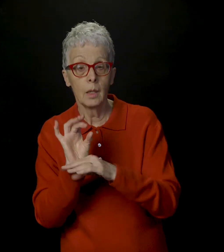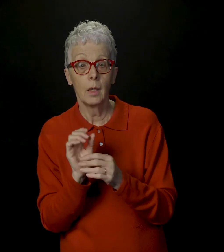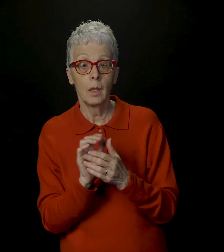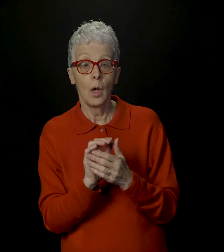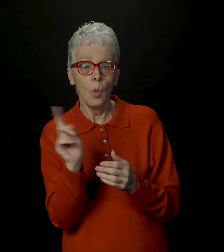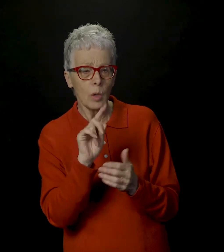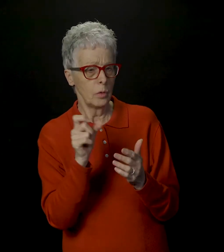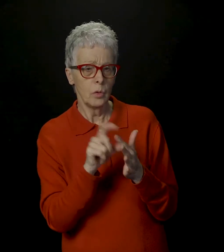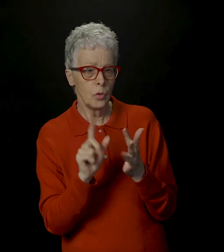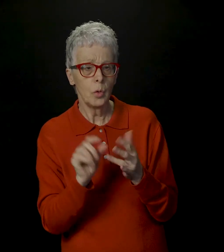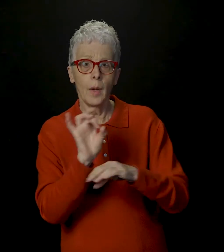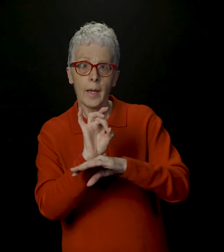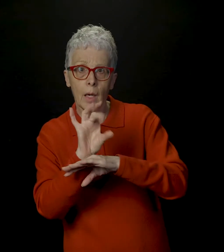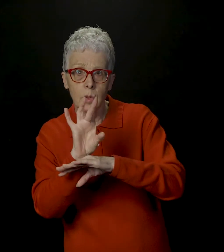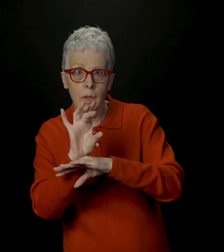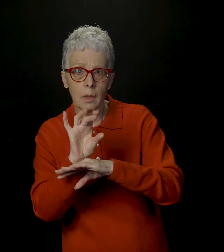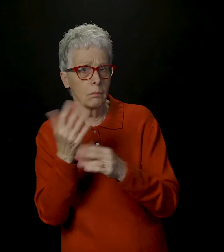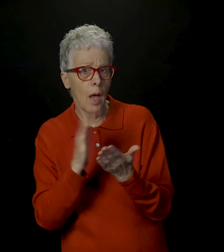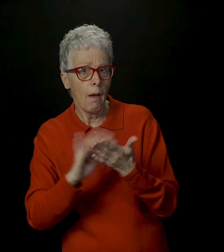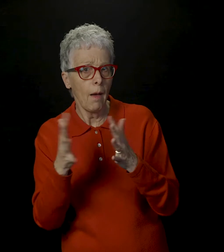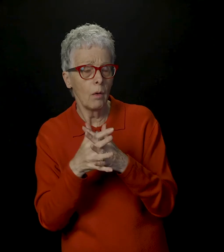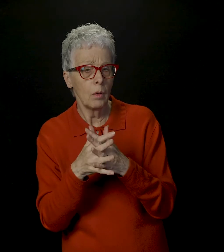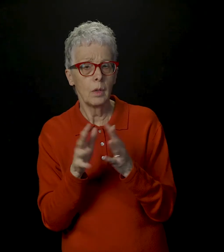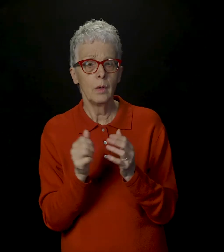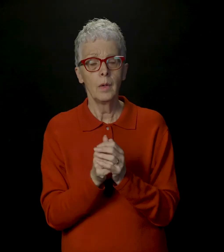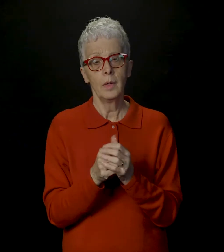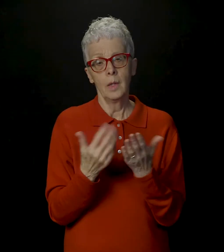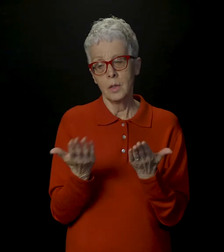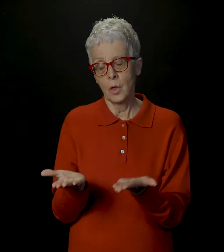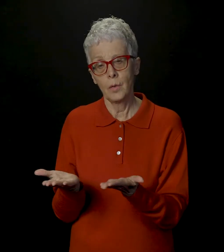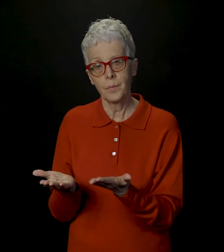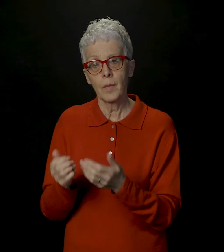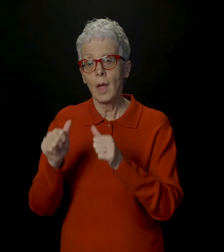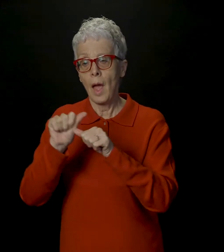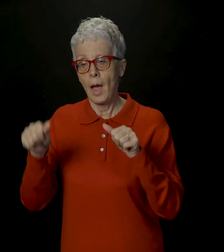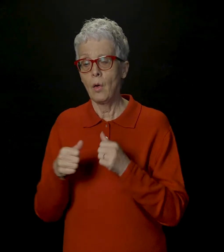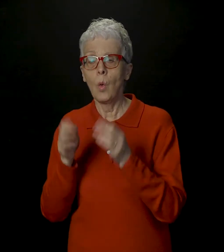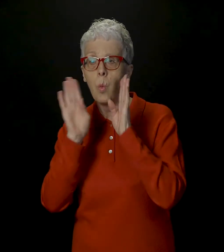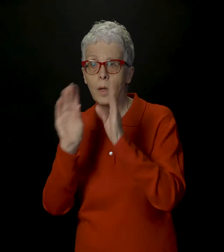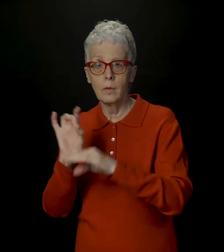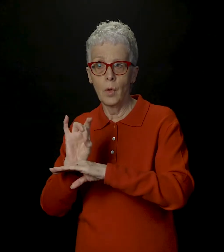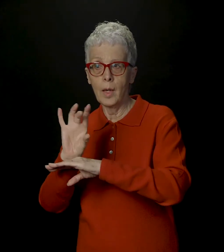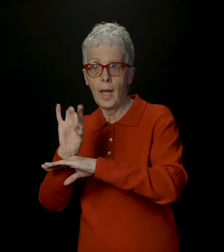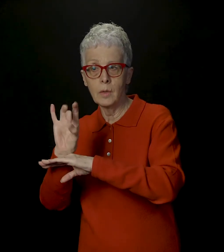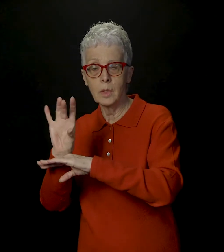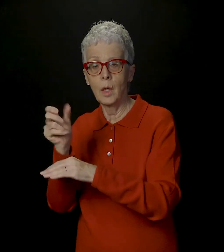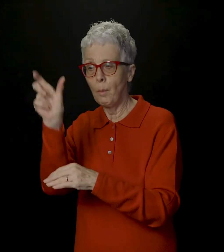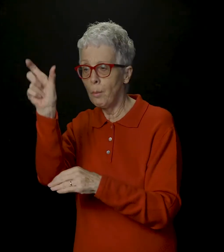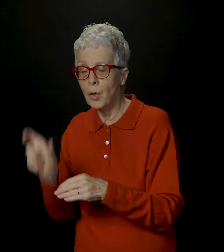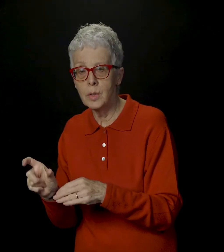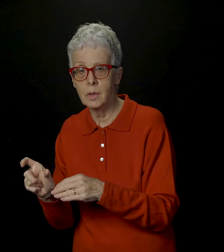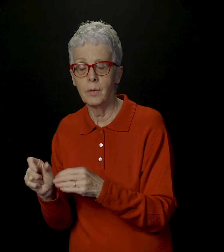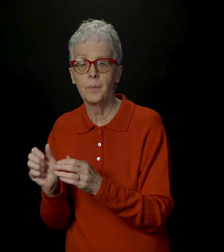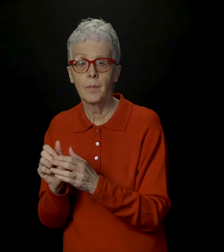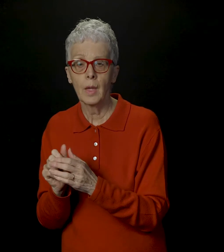Care does What does that sort of look like In the course of the past year? Yeah So our wonderful counsellors Have, you know Really adapted